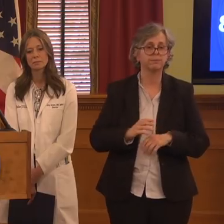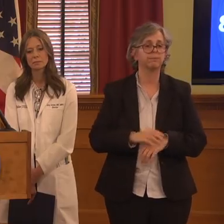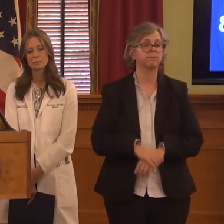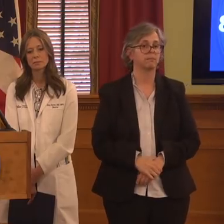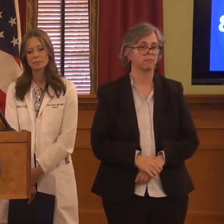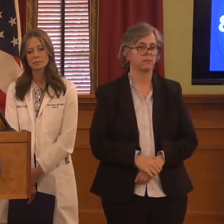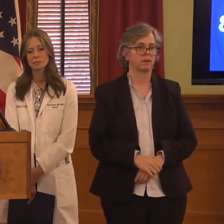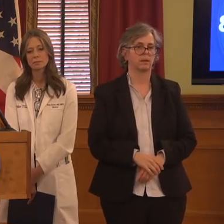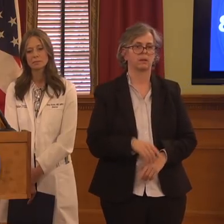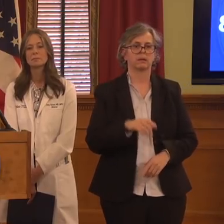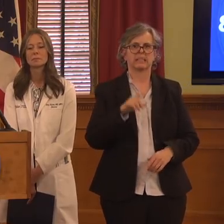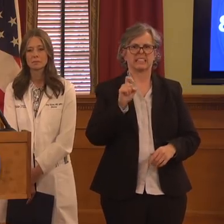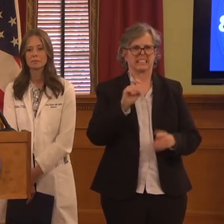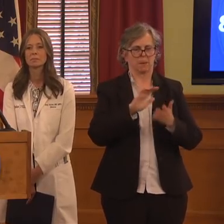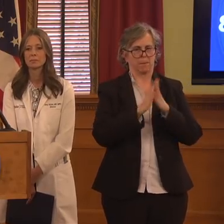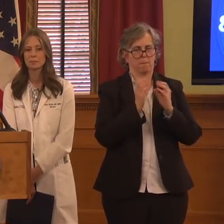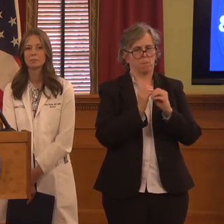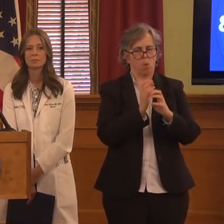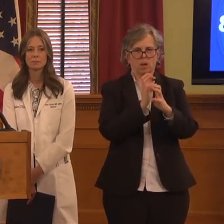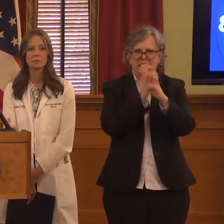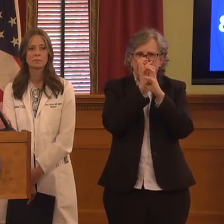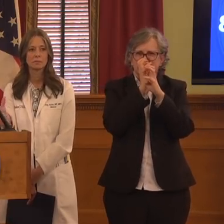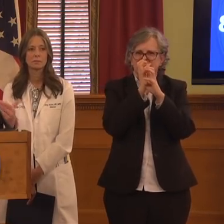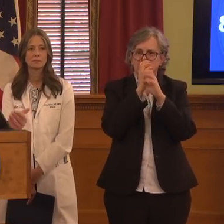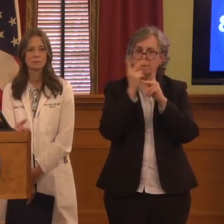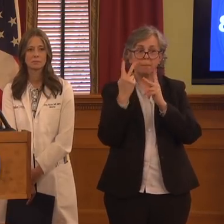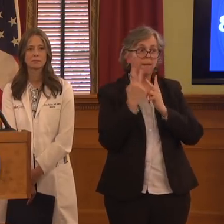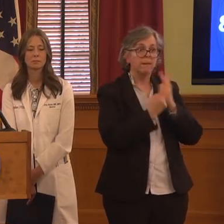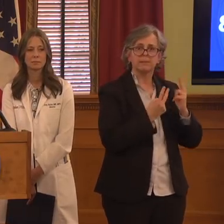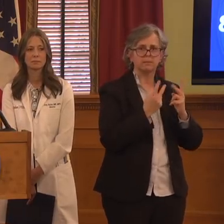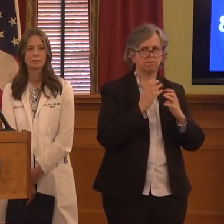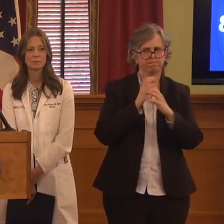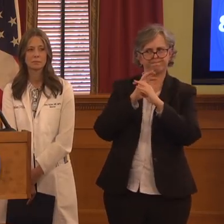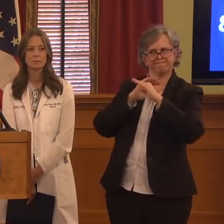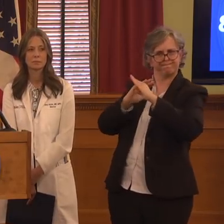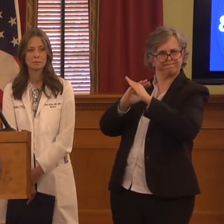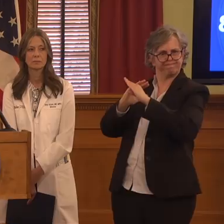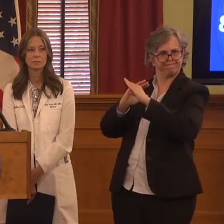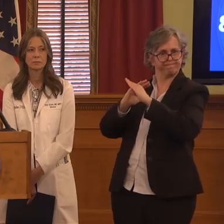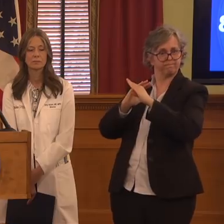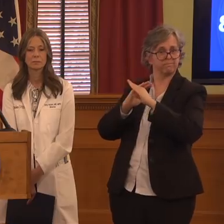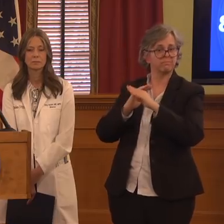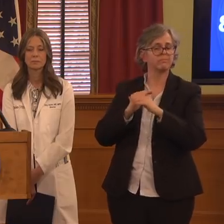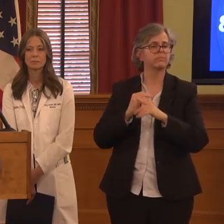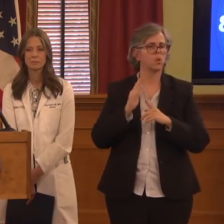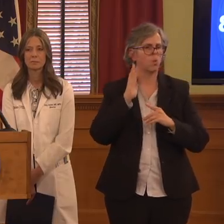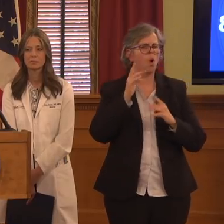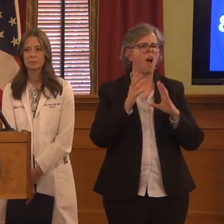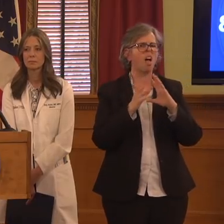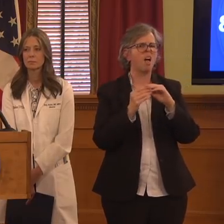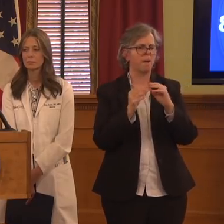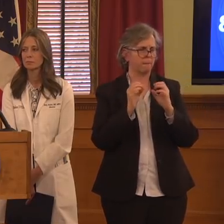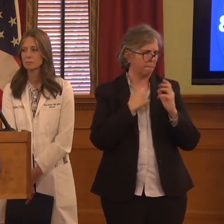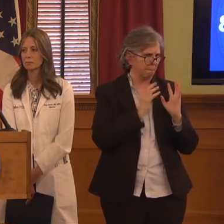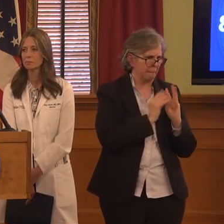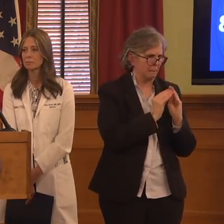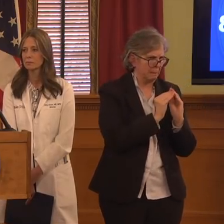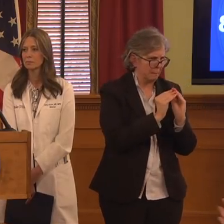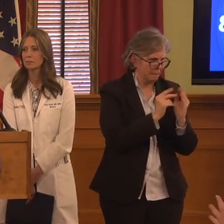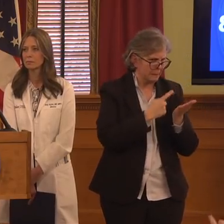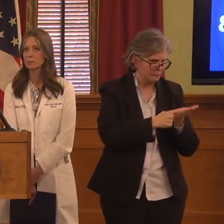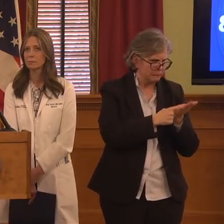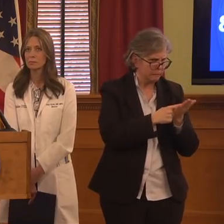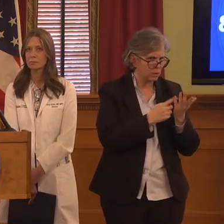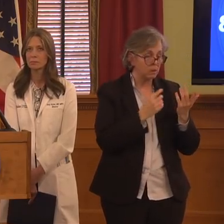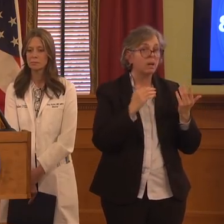more restrictions. So we will be, within the next several days, issuing regulations that